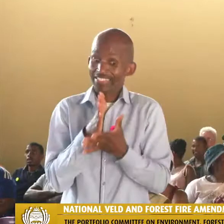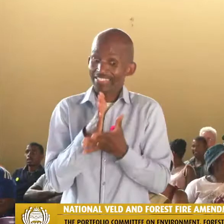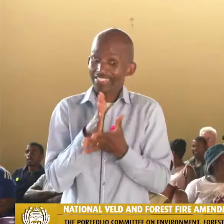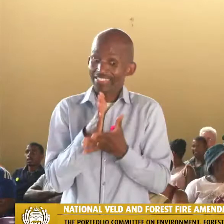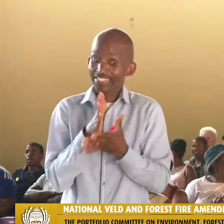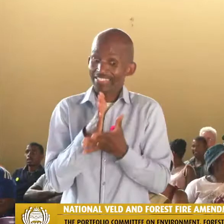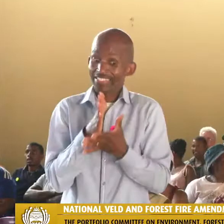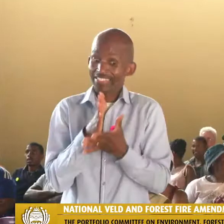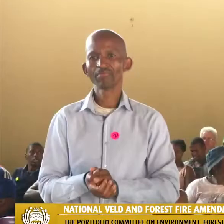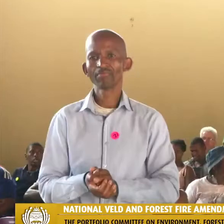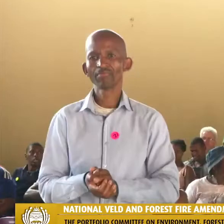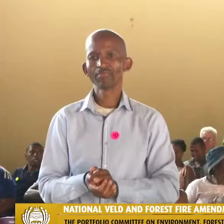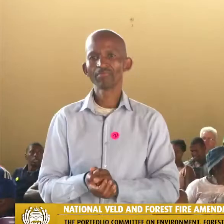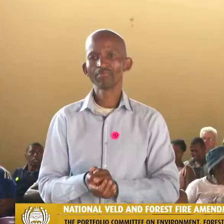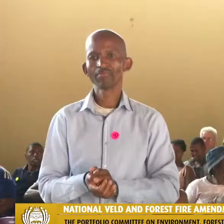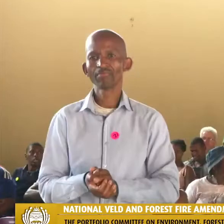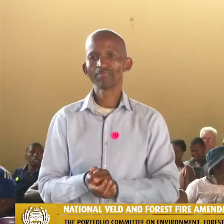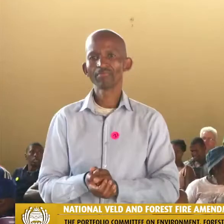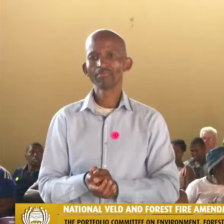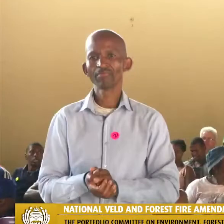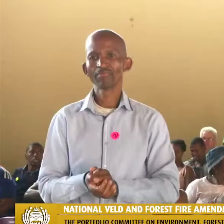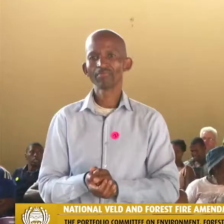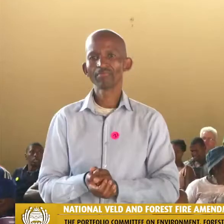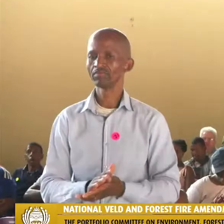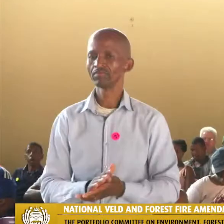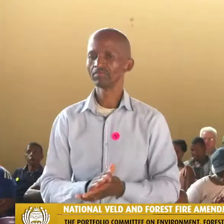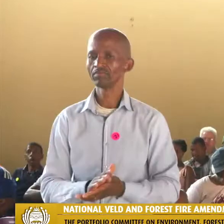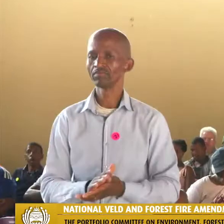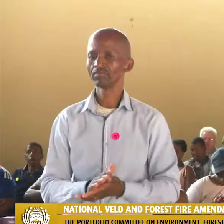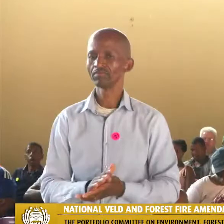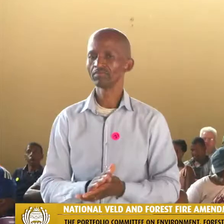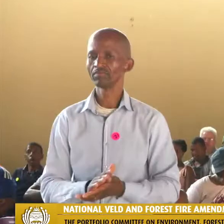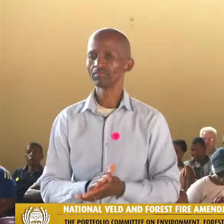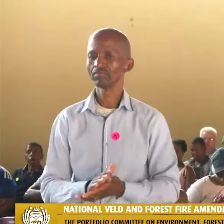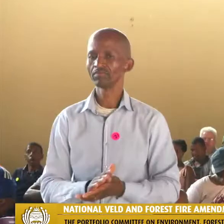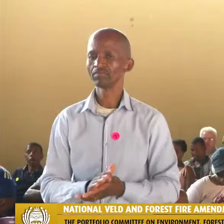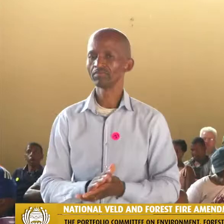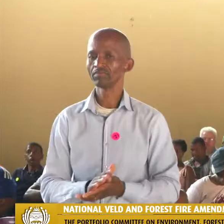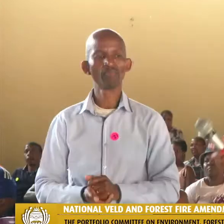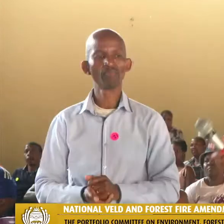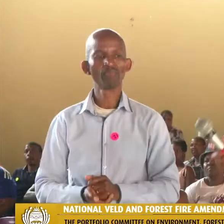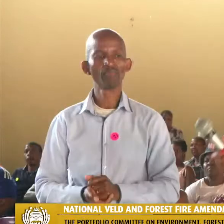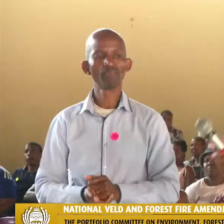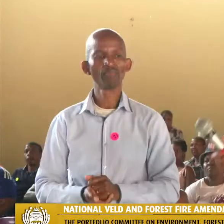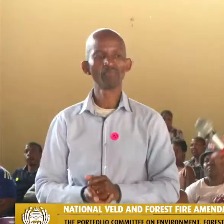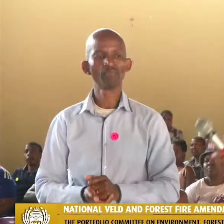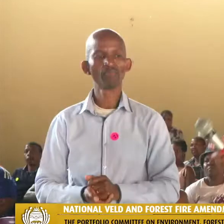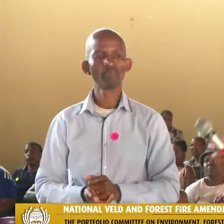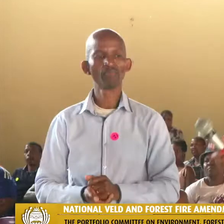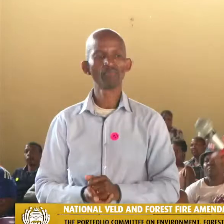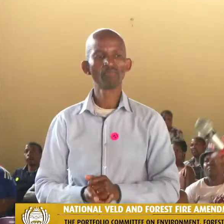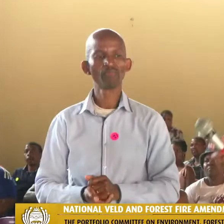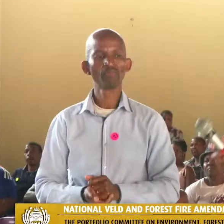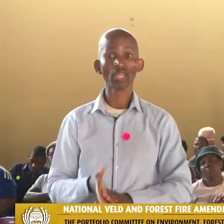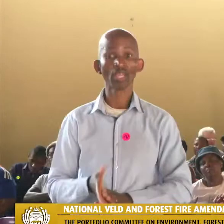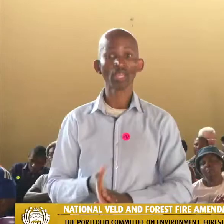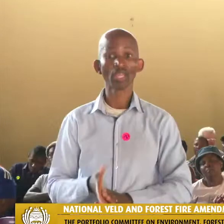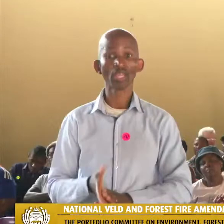Nya ga ke go laele gore bue jang mme ke re o latlhelele gonyana go se kaenyana ka molaotlhomo.